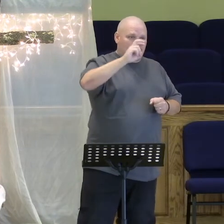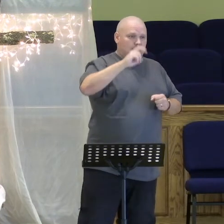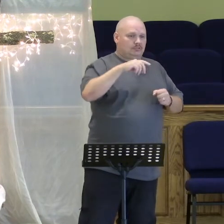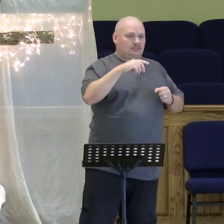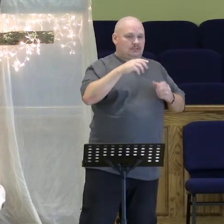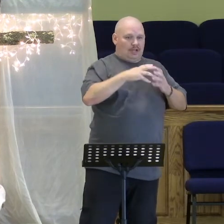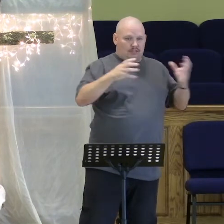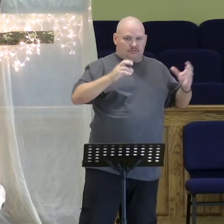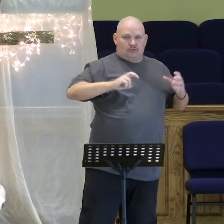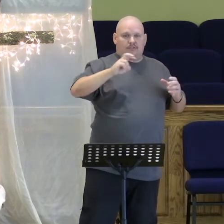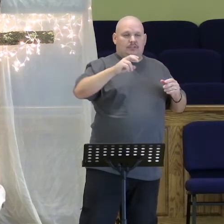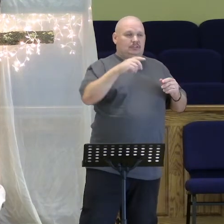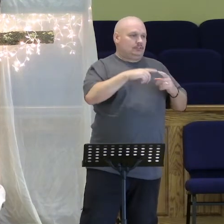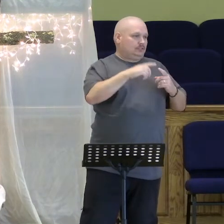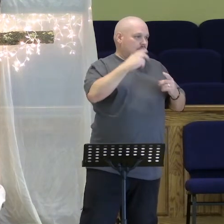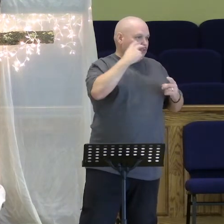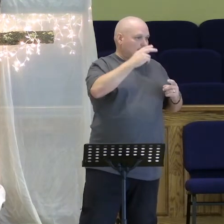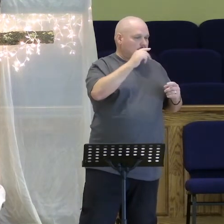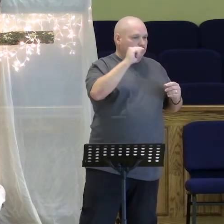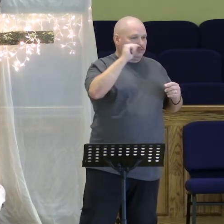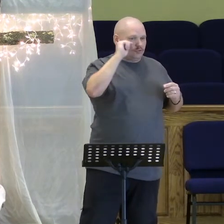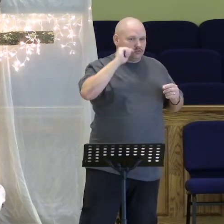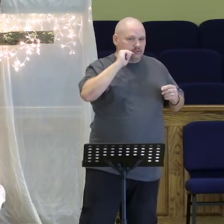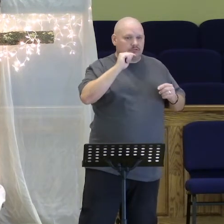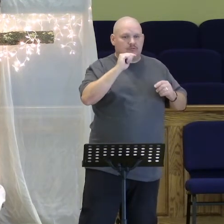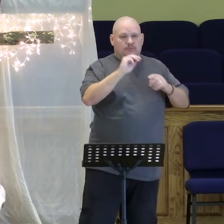you know, he travels a lot, and